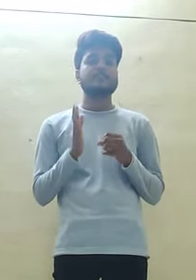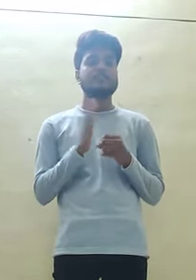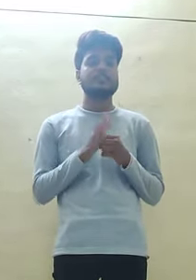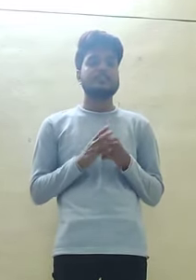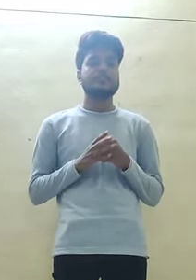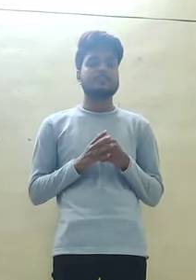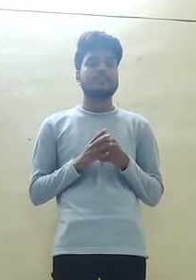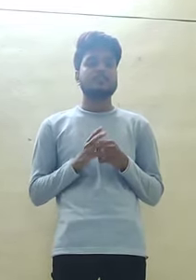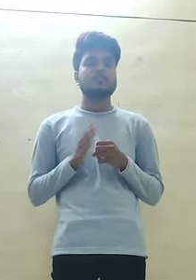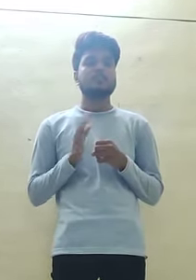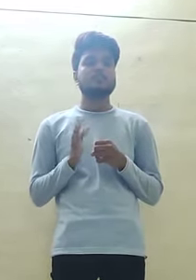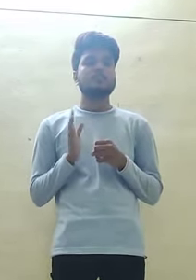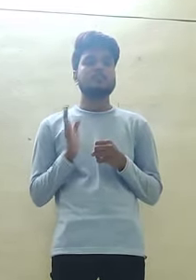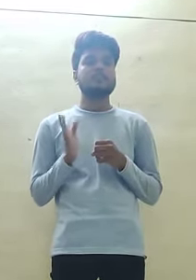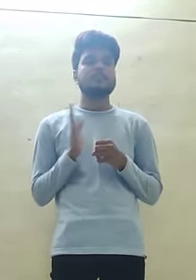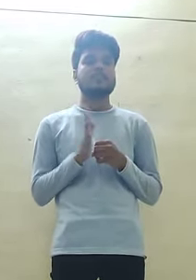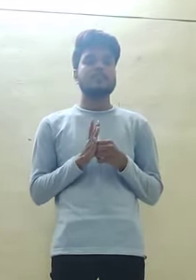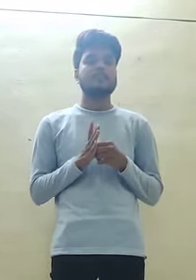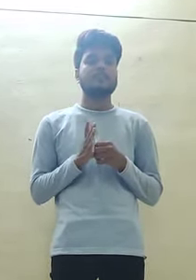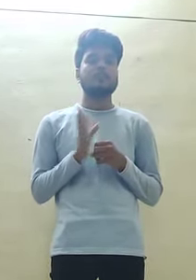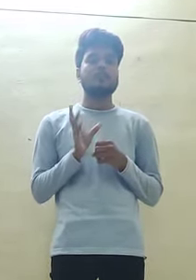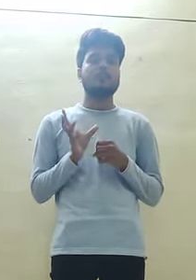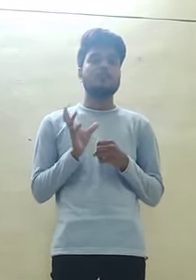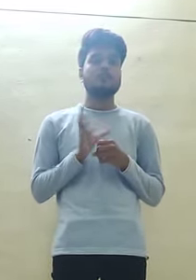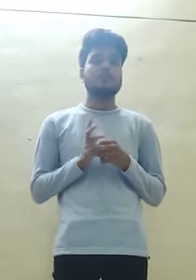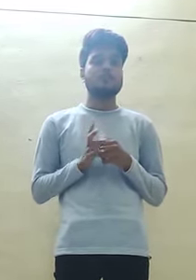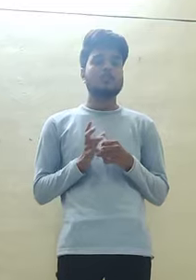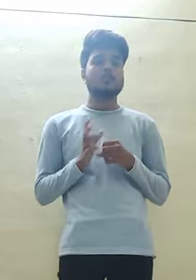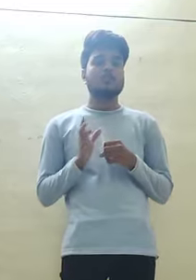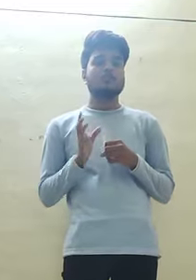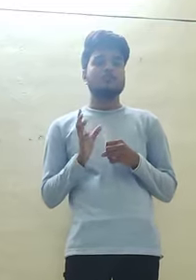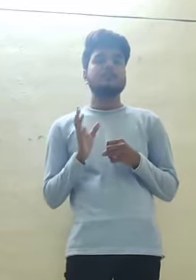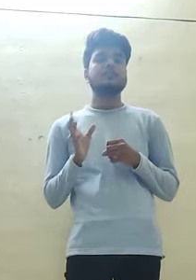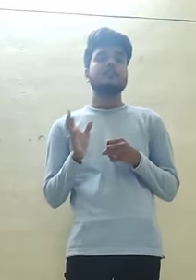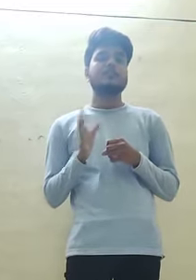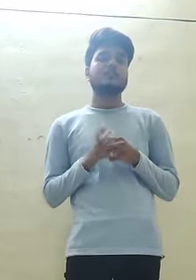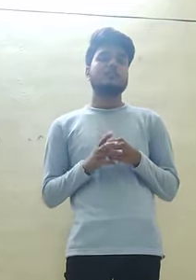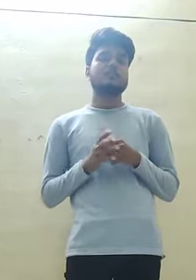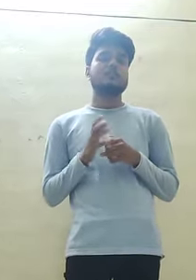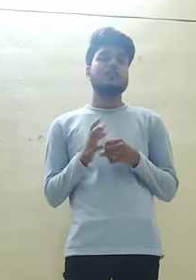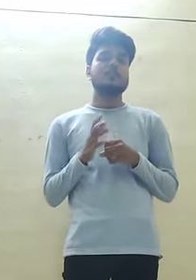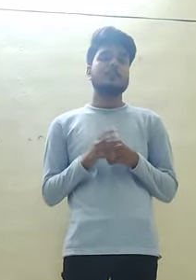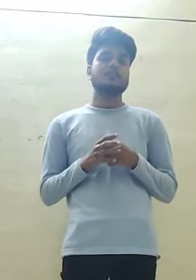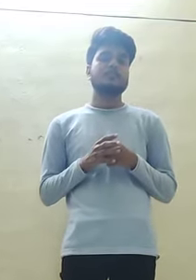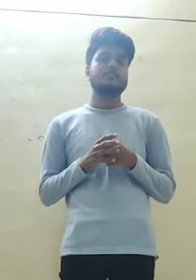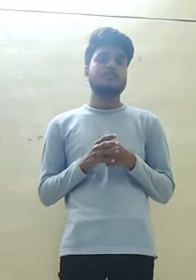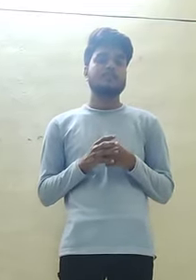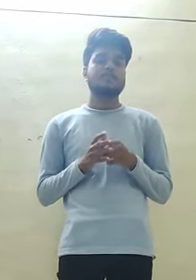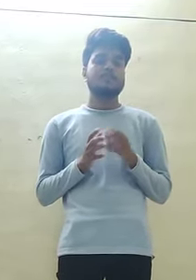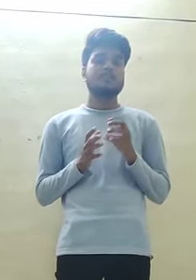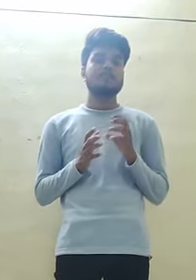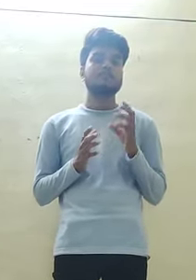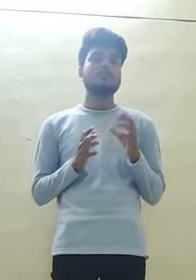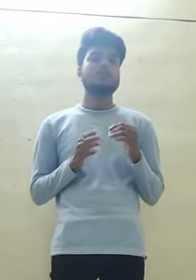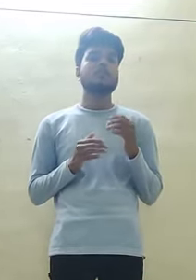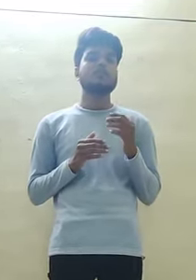functional interface. So it saves a lot of code. In case of lambda expression, we don't need